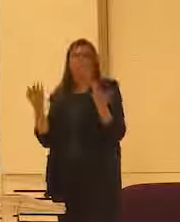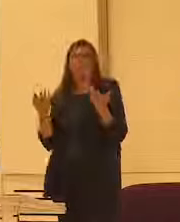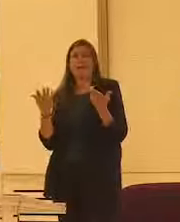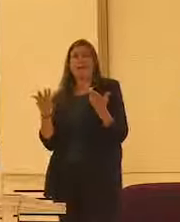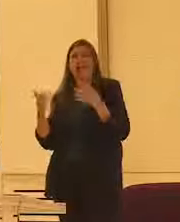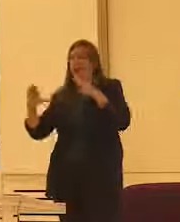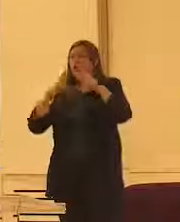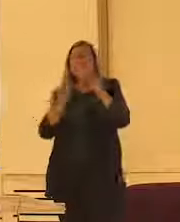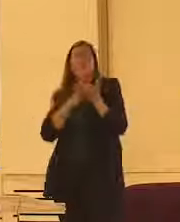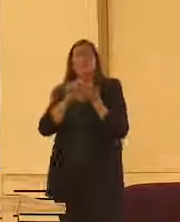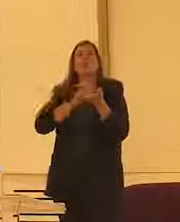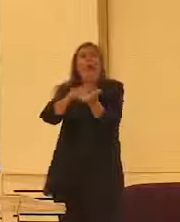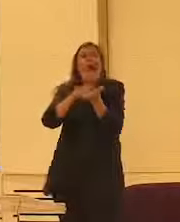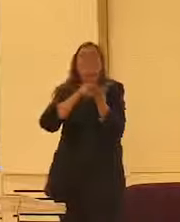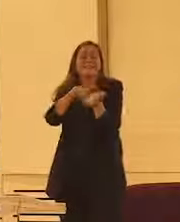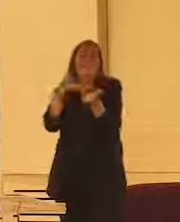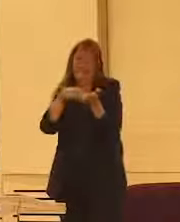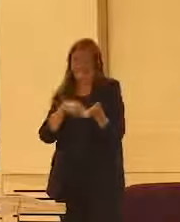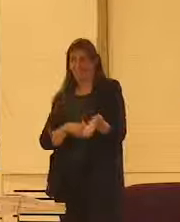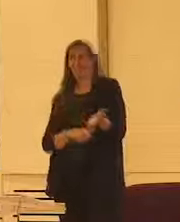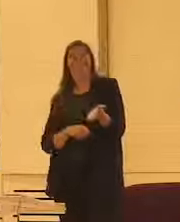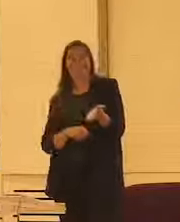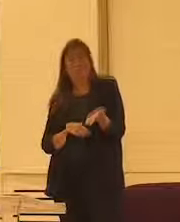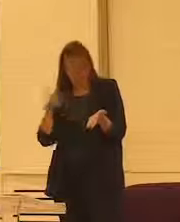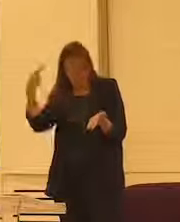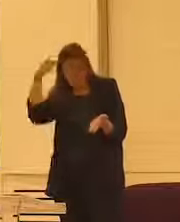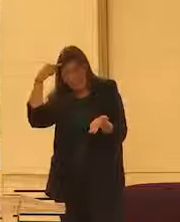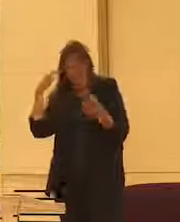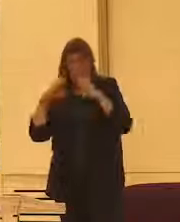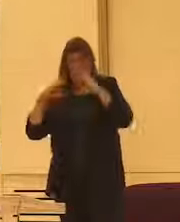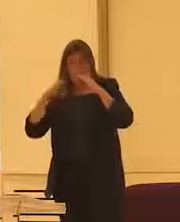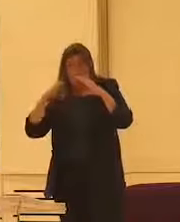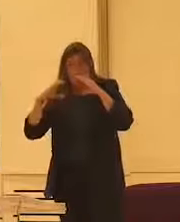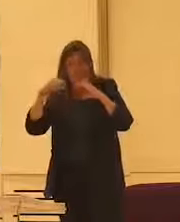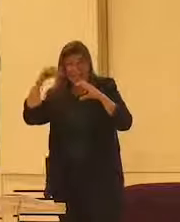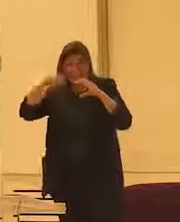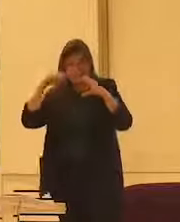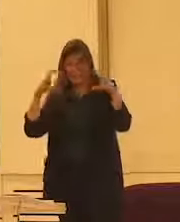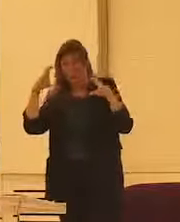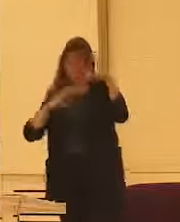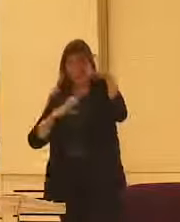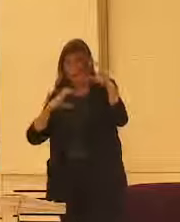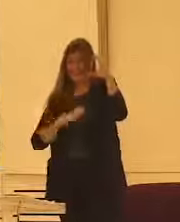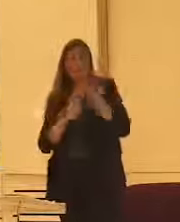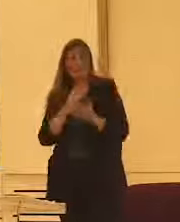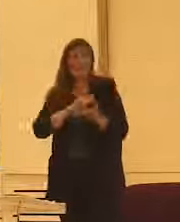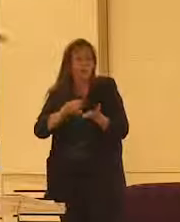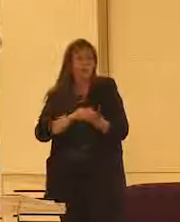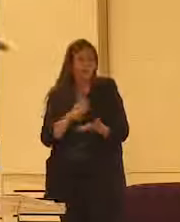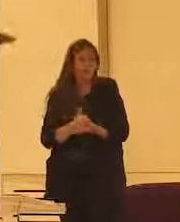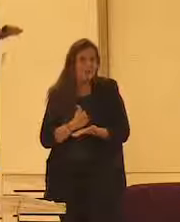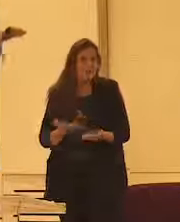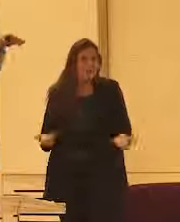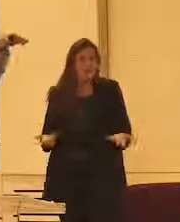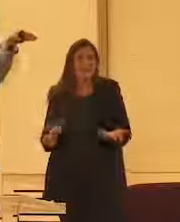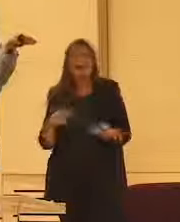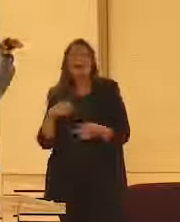writing notes. You think you're communicating through writing notes. And this kind of goes back to what Jim was saying